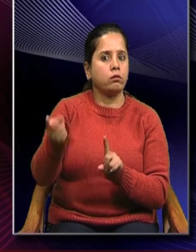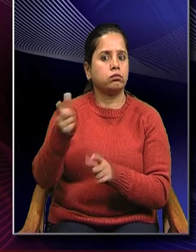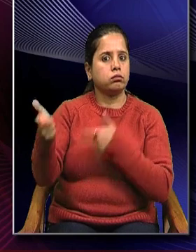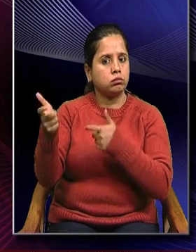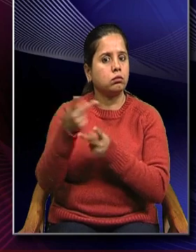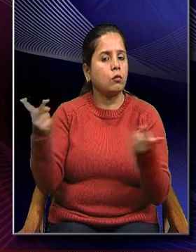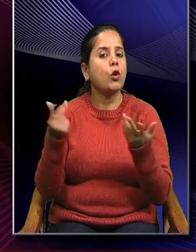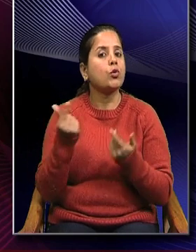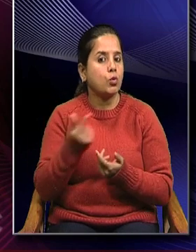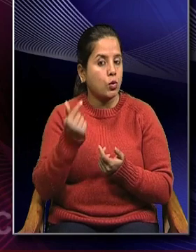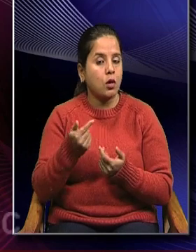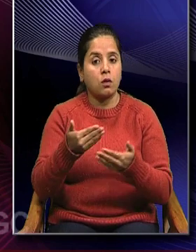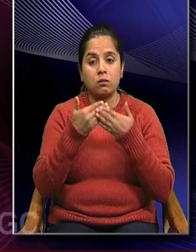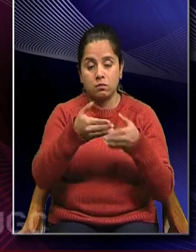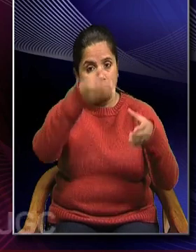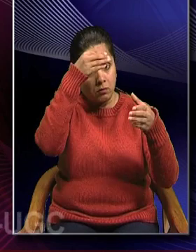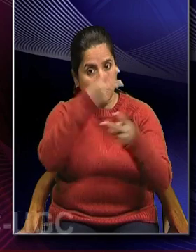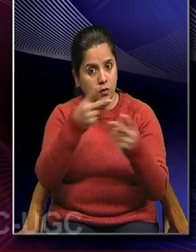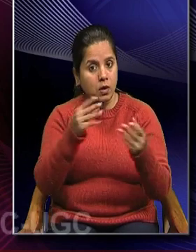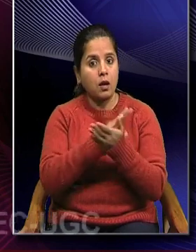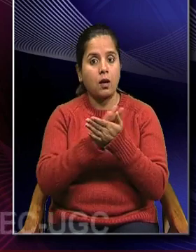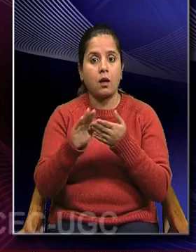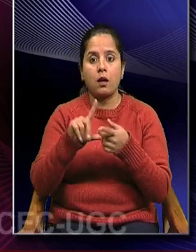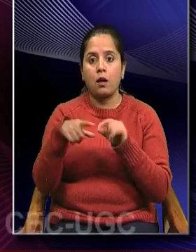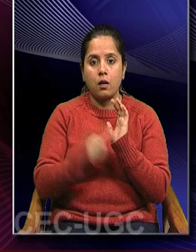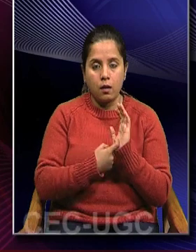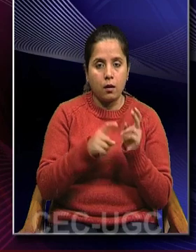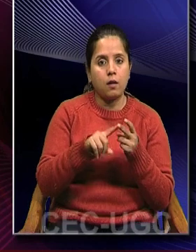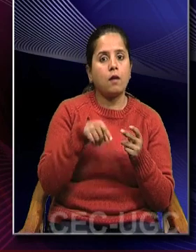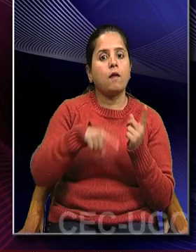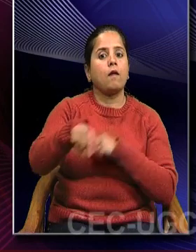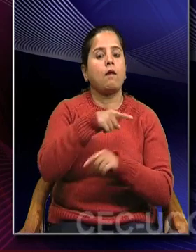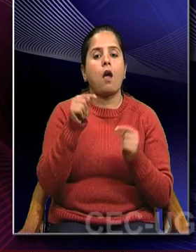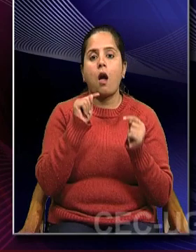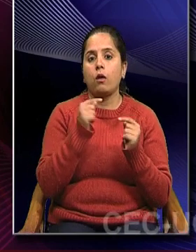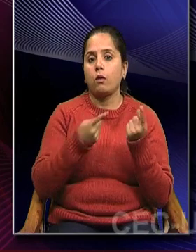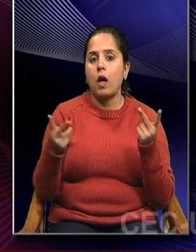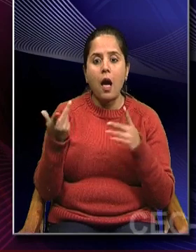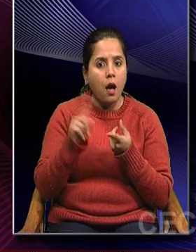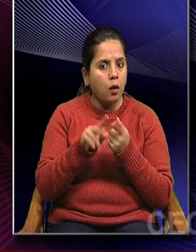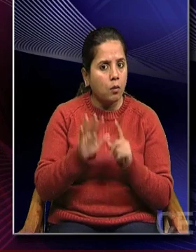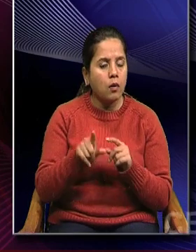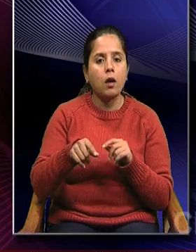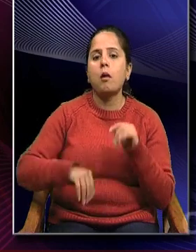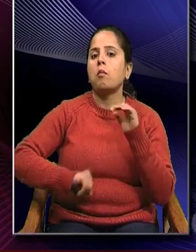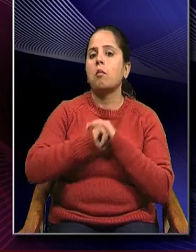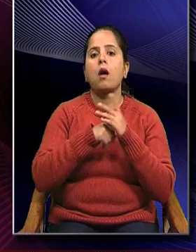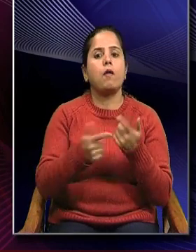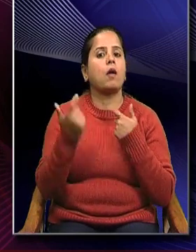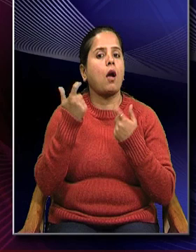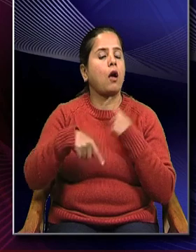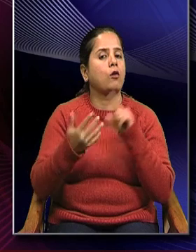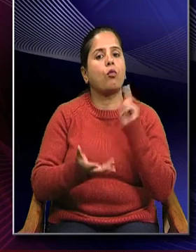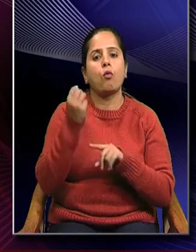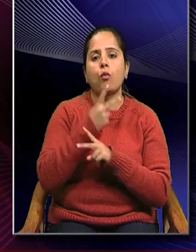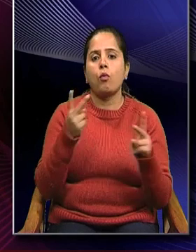And scholars like Hilaire Belloc has argued that whatever happens, we have got Maxim gun and